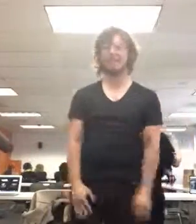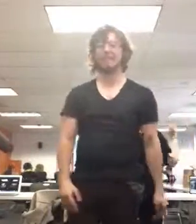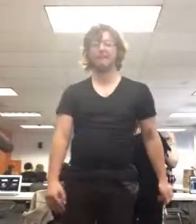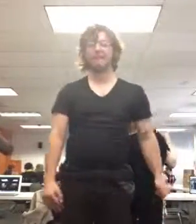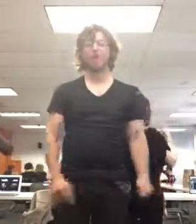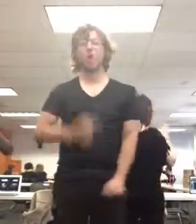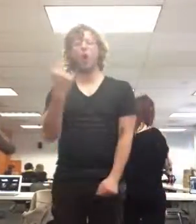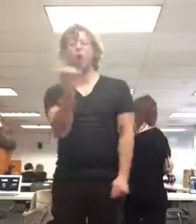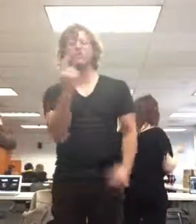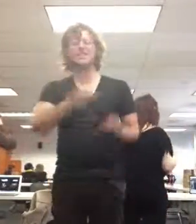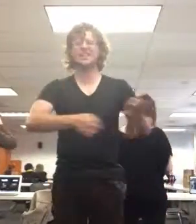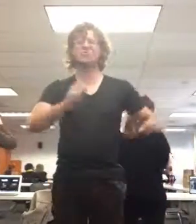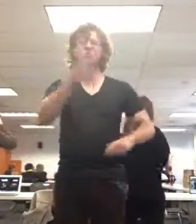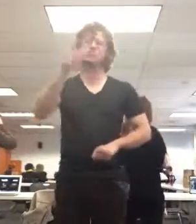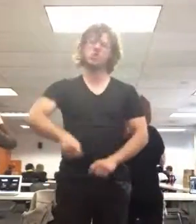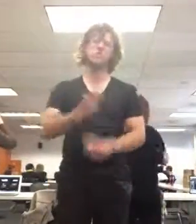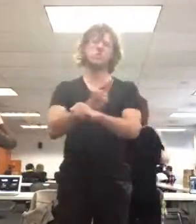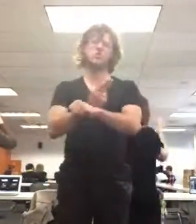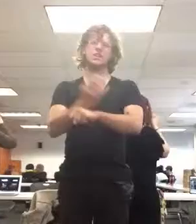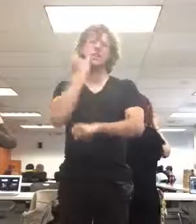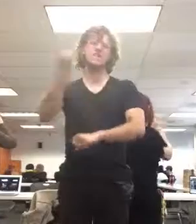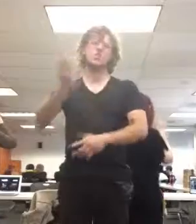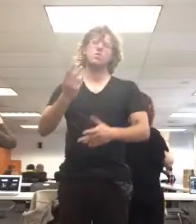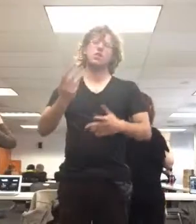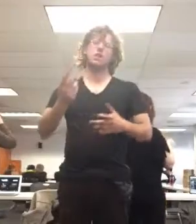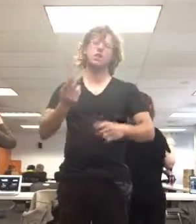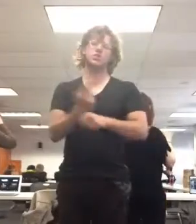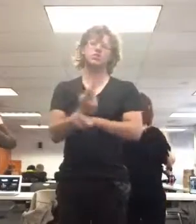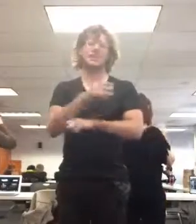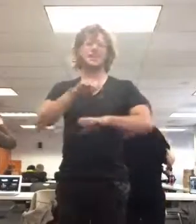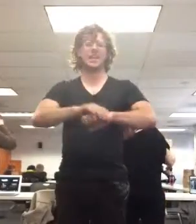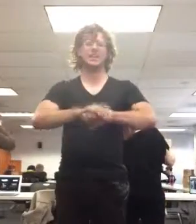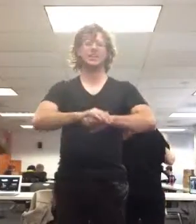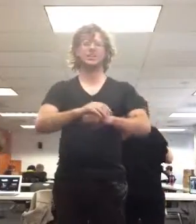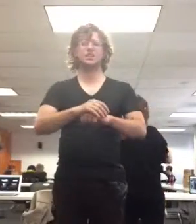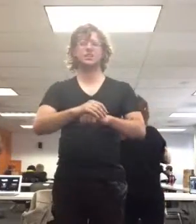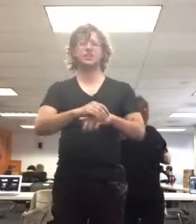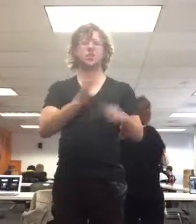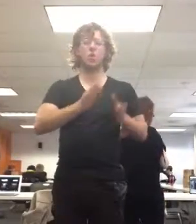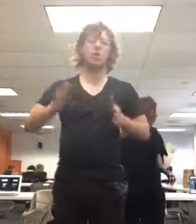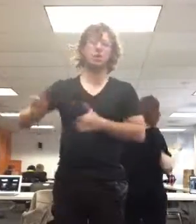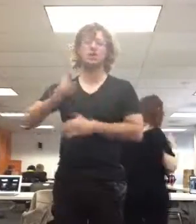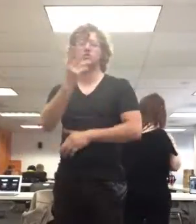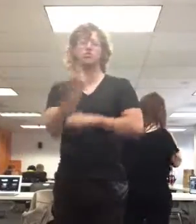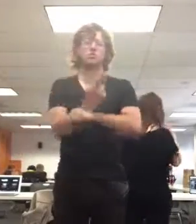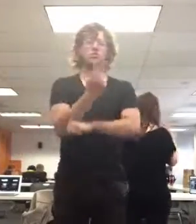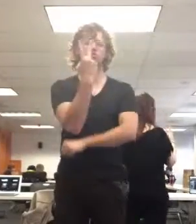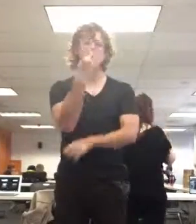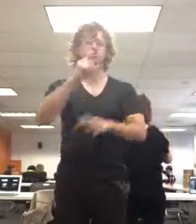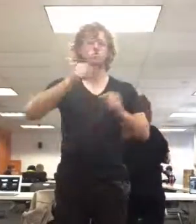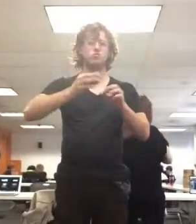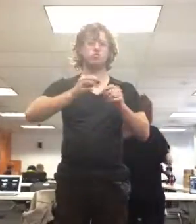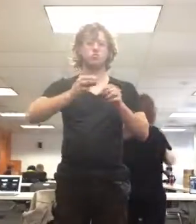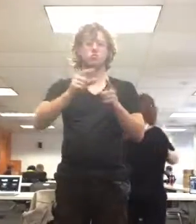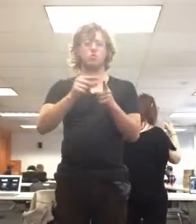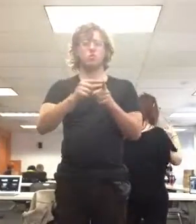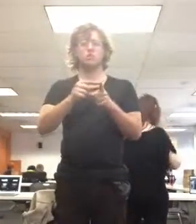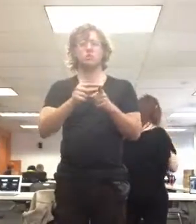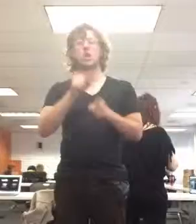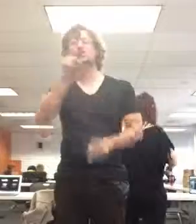should be using. If you are staying in an English order and I say 2 words and you start to sign those 2 words, You're in English, you're